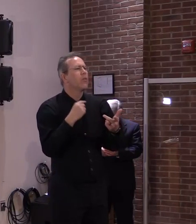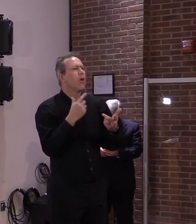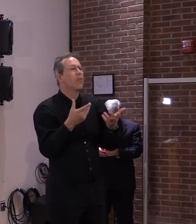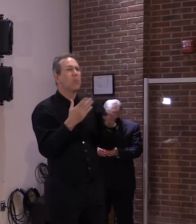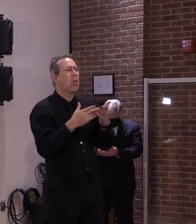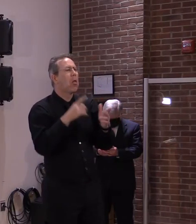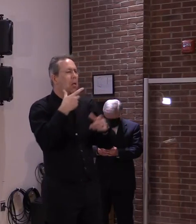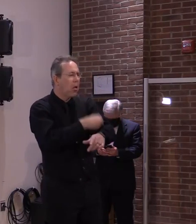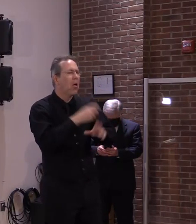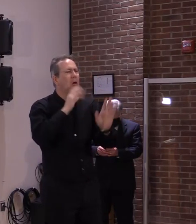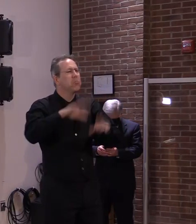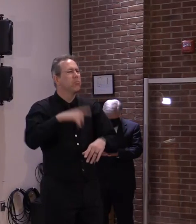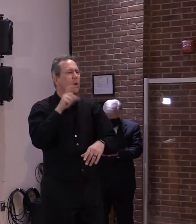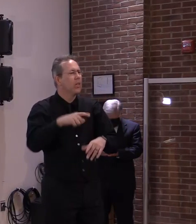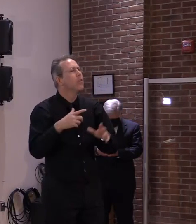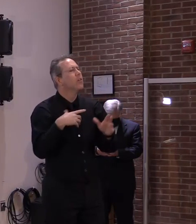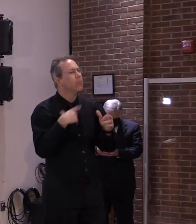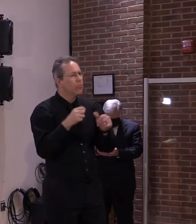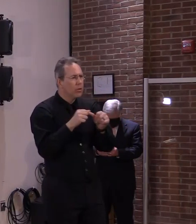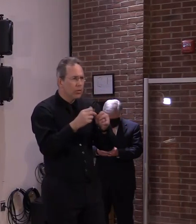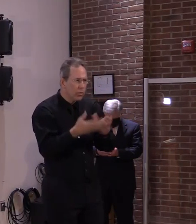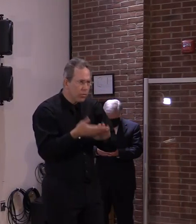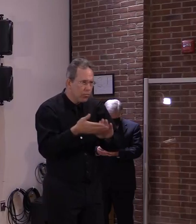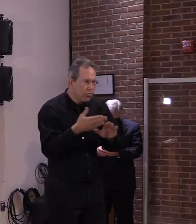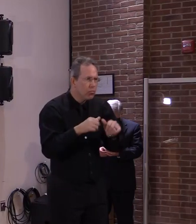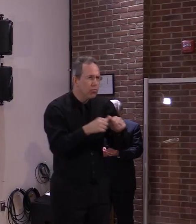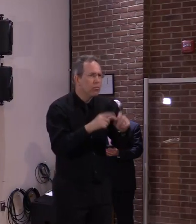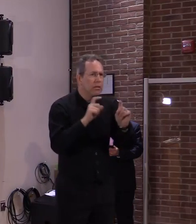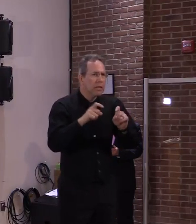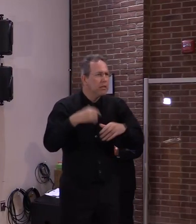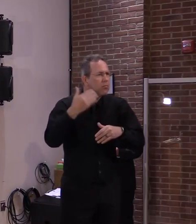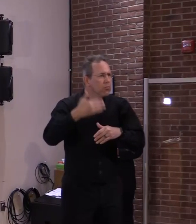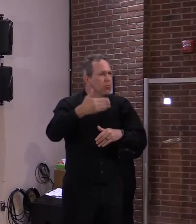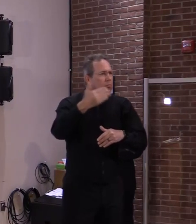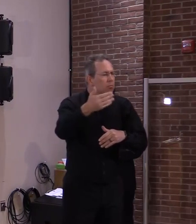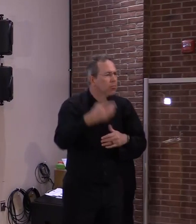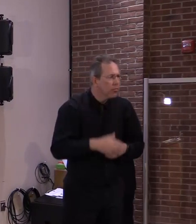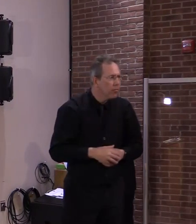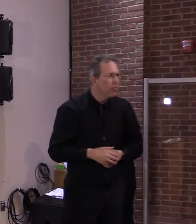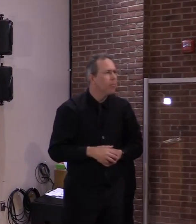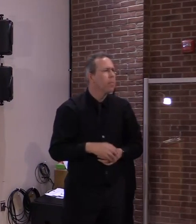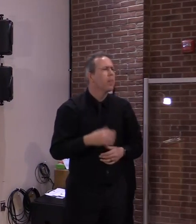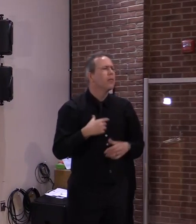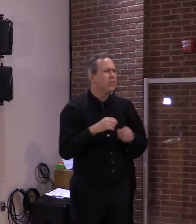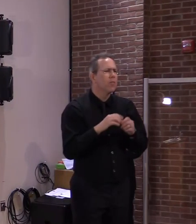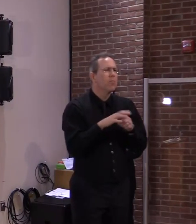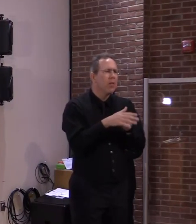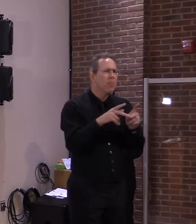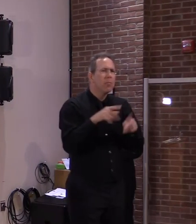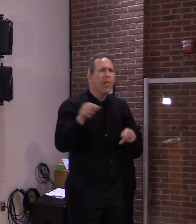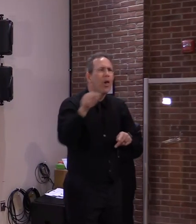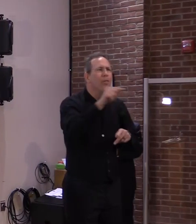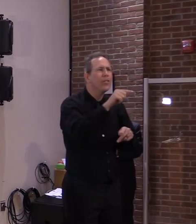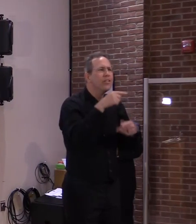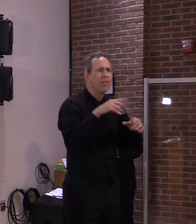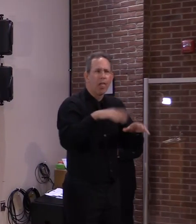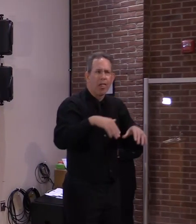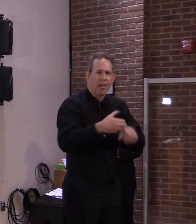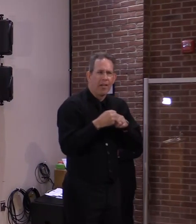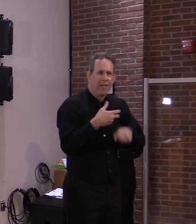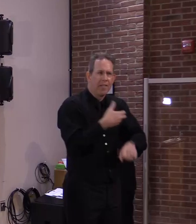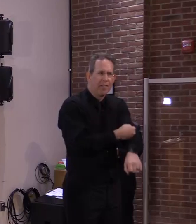themselves at that point in time. But there'll still be plenty of people who have not yet been vaccinated who should continue that if that's what they've been